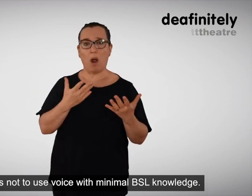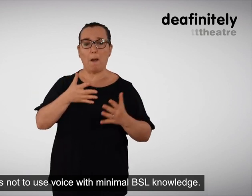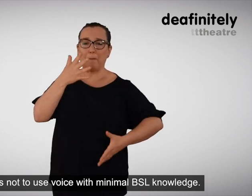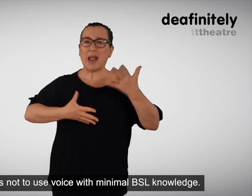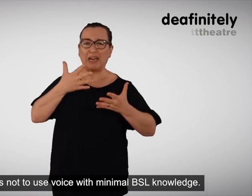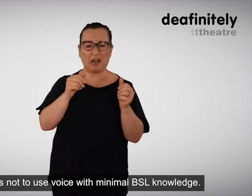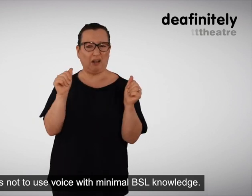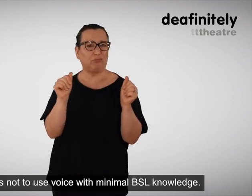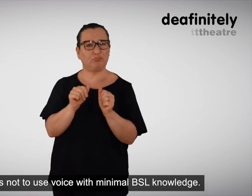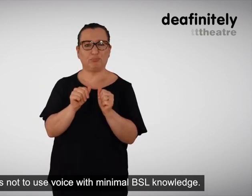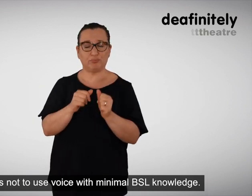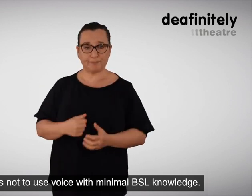knowledge.